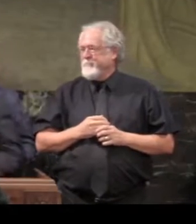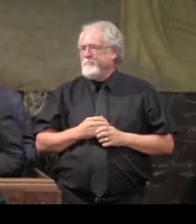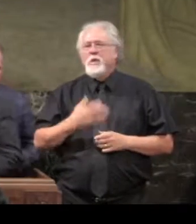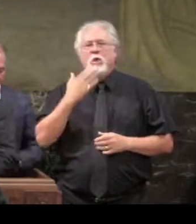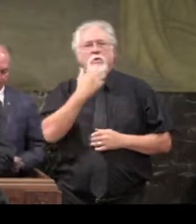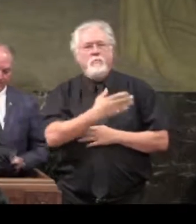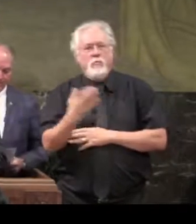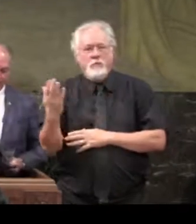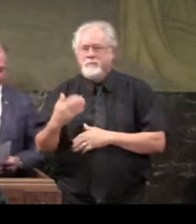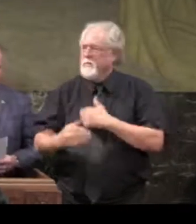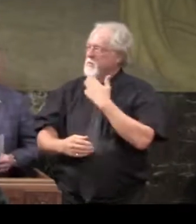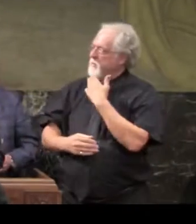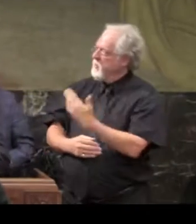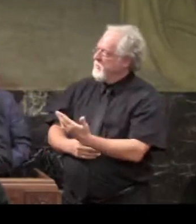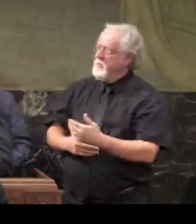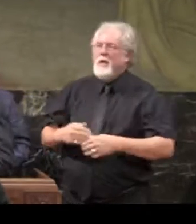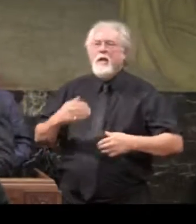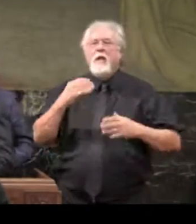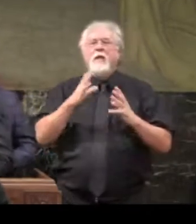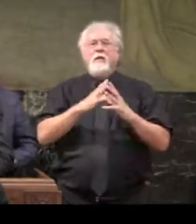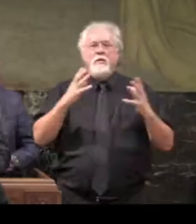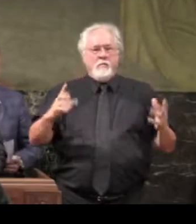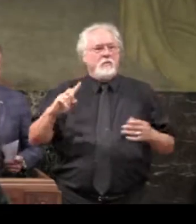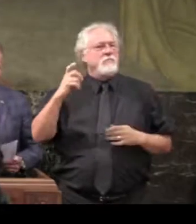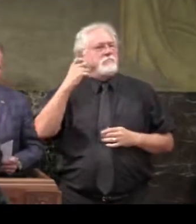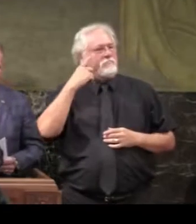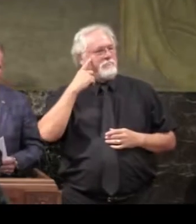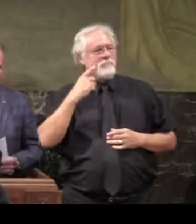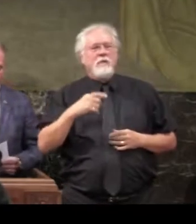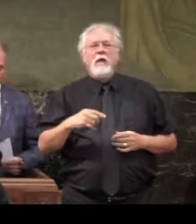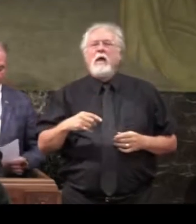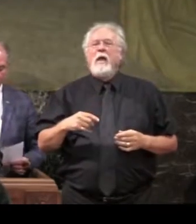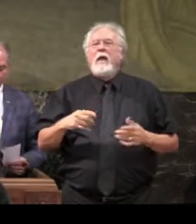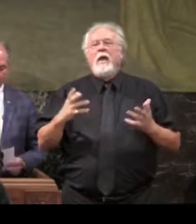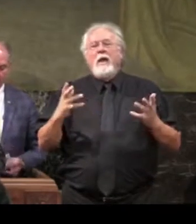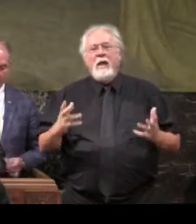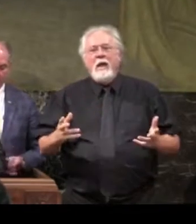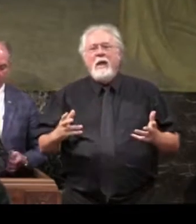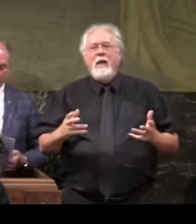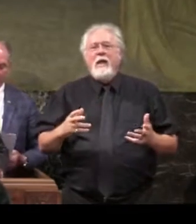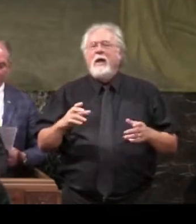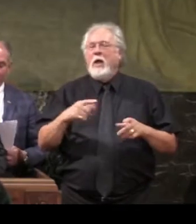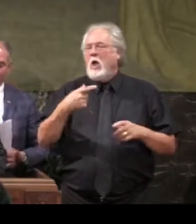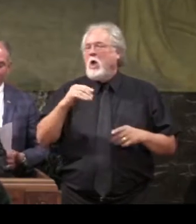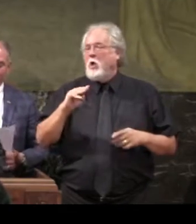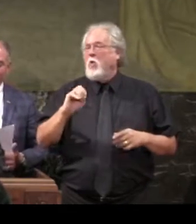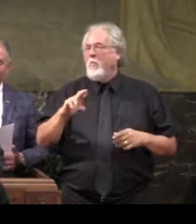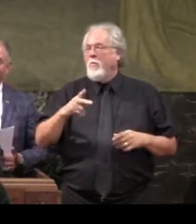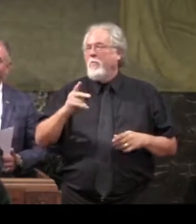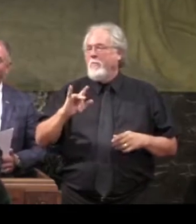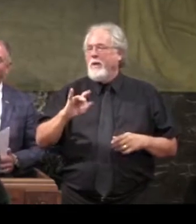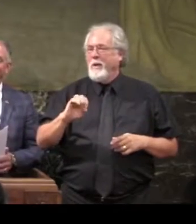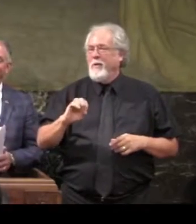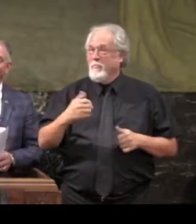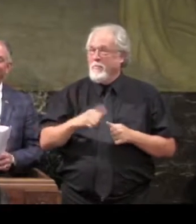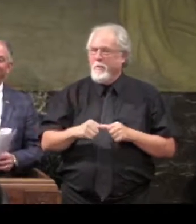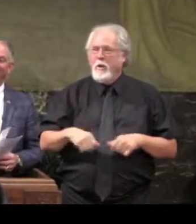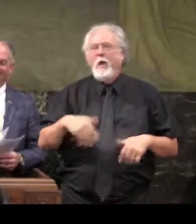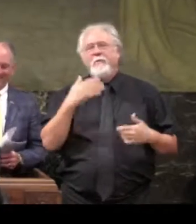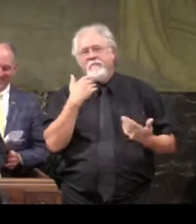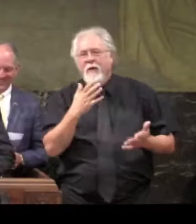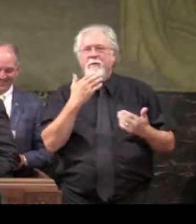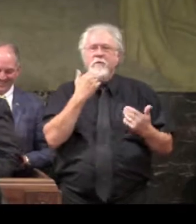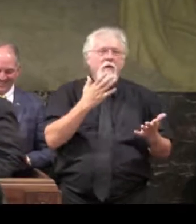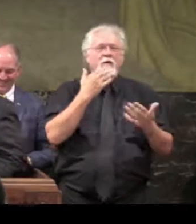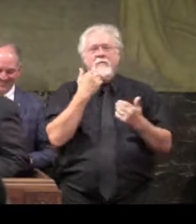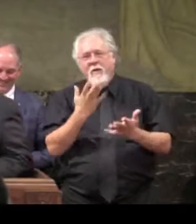Good morning. Thank you very much, Governor. If I could say this like Gomer Pyle, y'all remember him? Thank you, thank you,